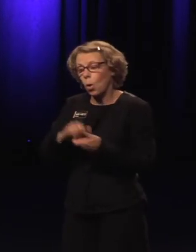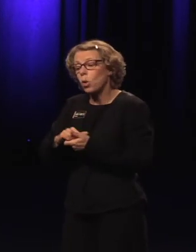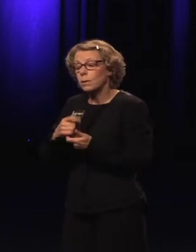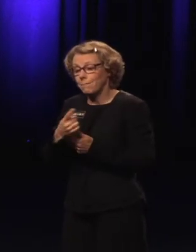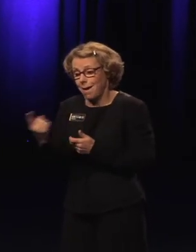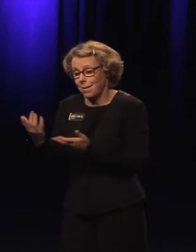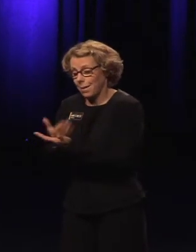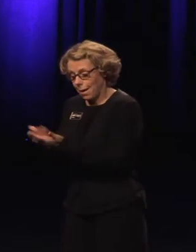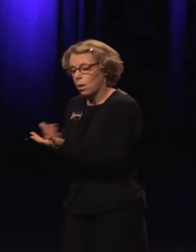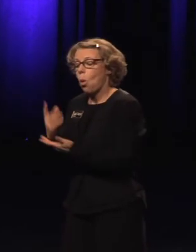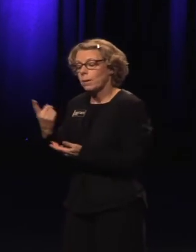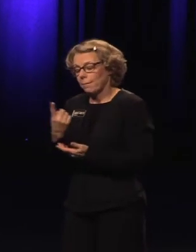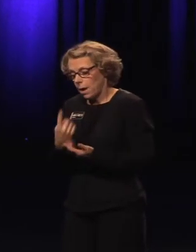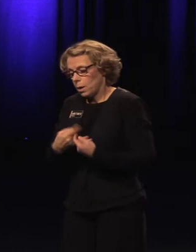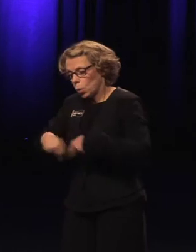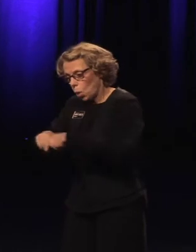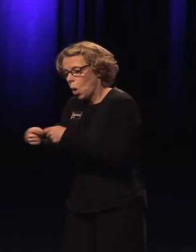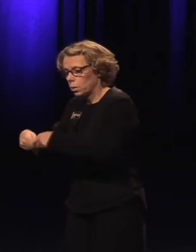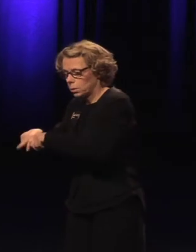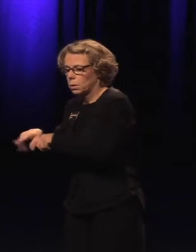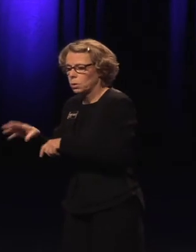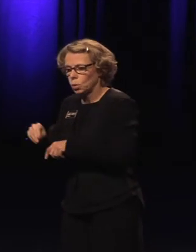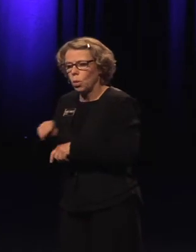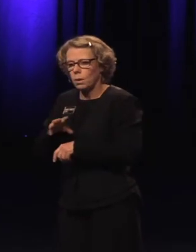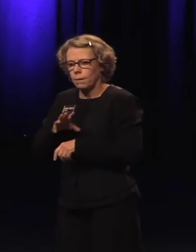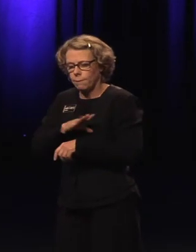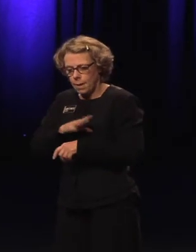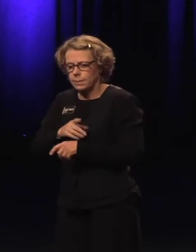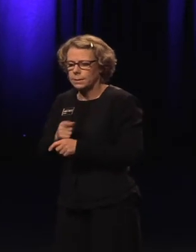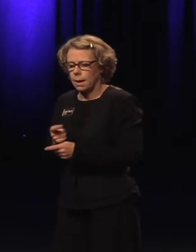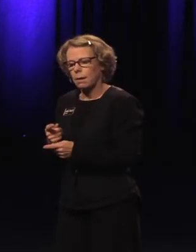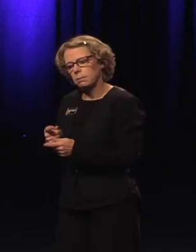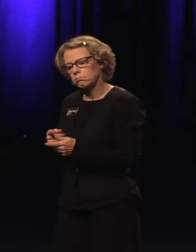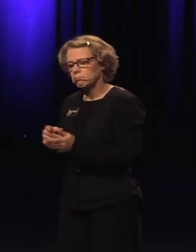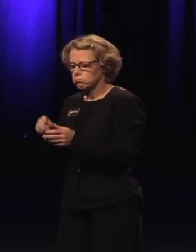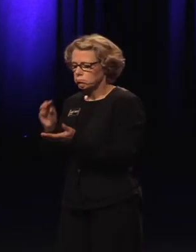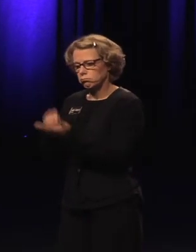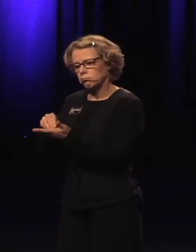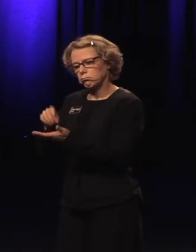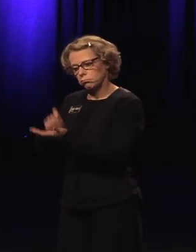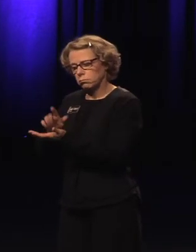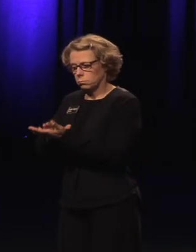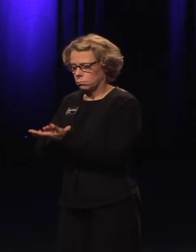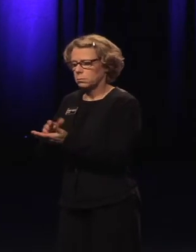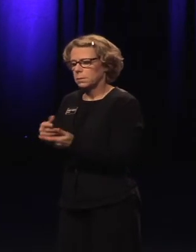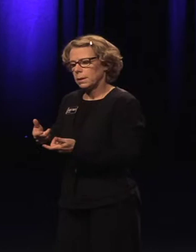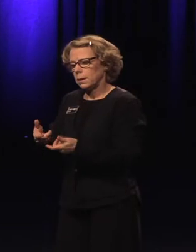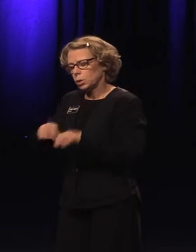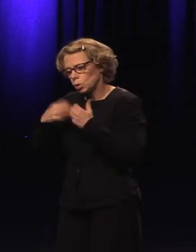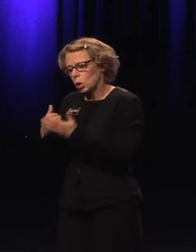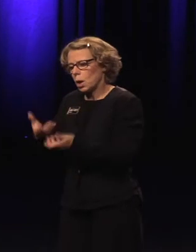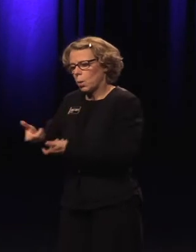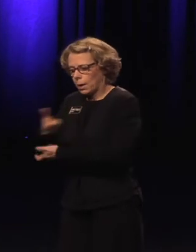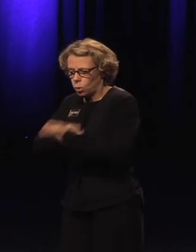and locally, there was a neglect of economic and social rights. Some saw them as